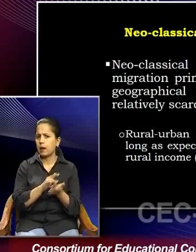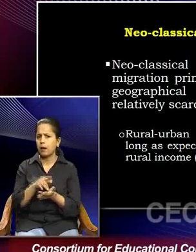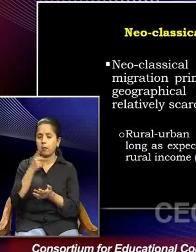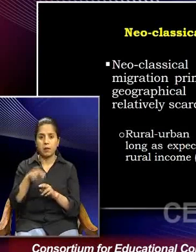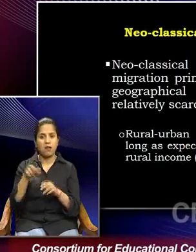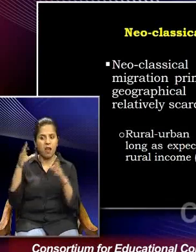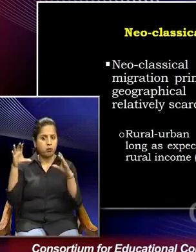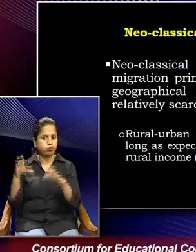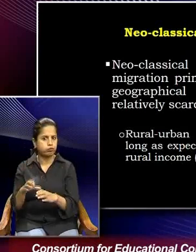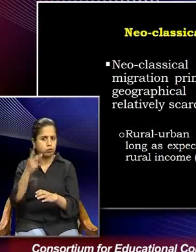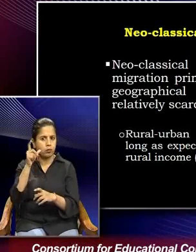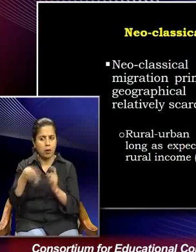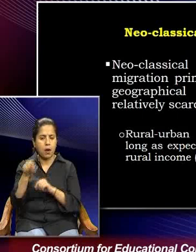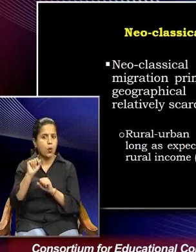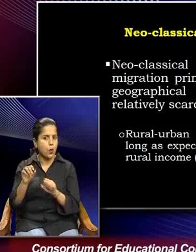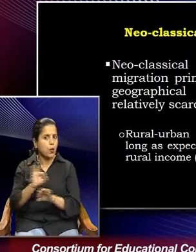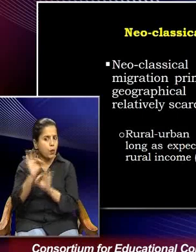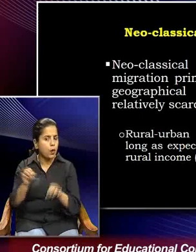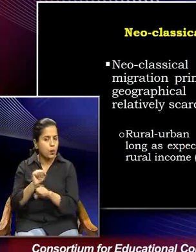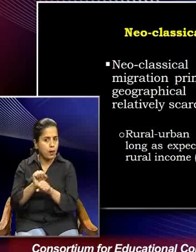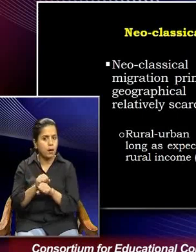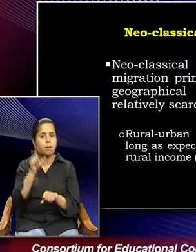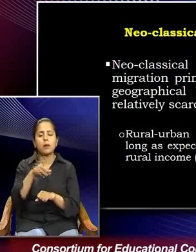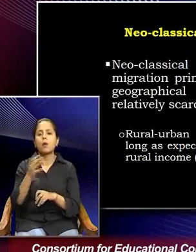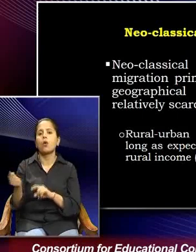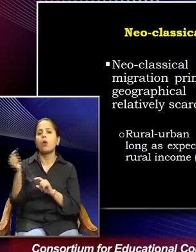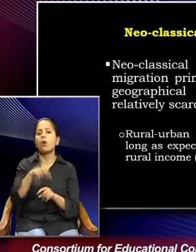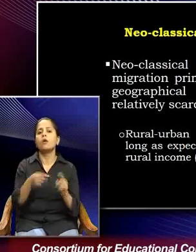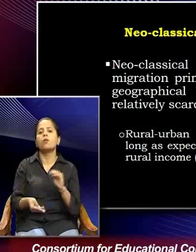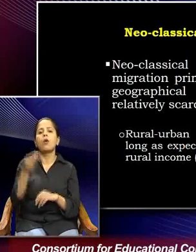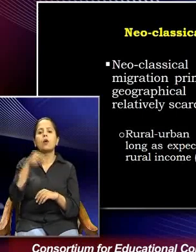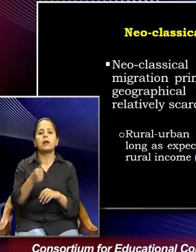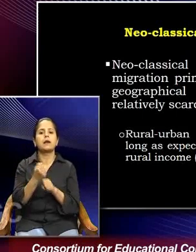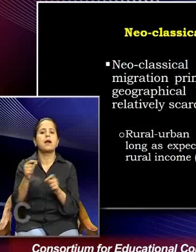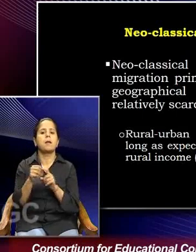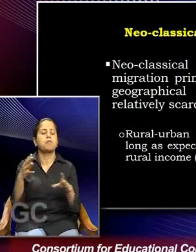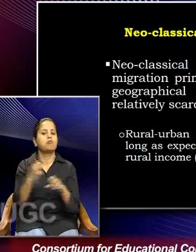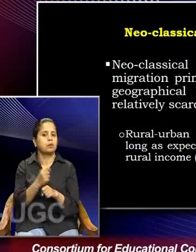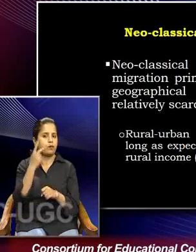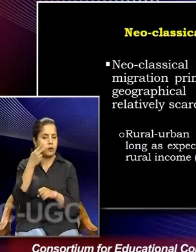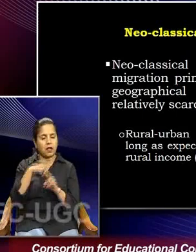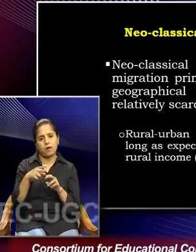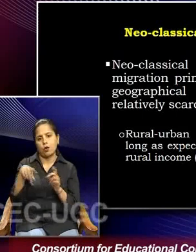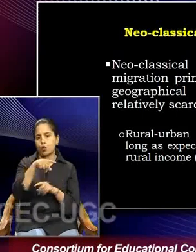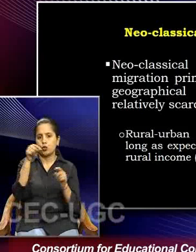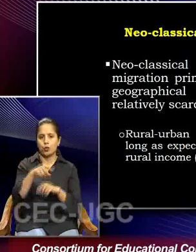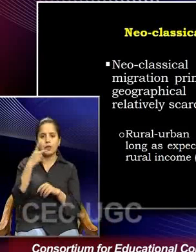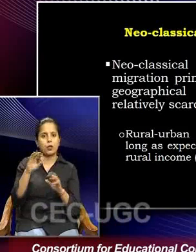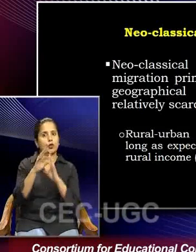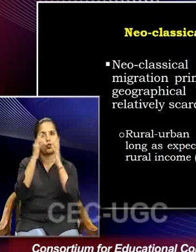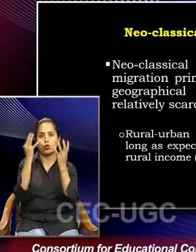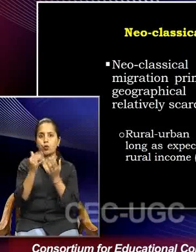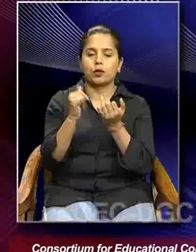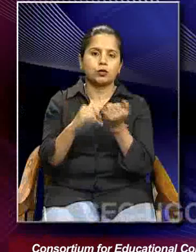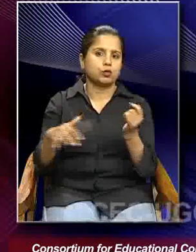scarcity of labor create opportunities for people to come in and fill the gap. Now if you look at today's global society,